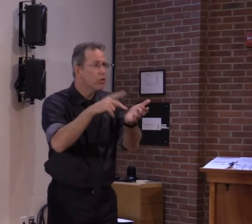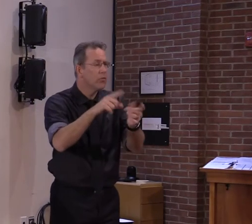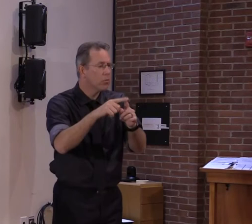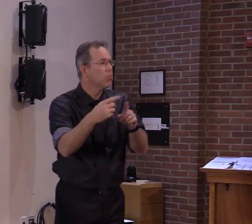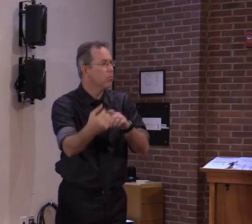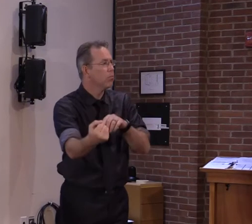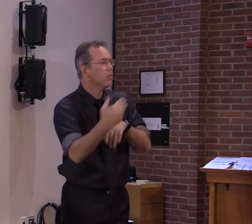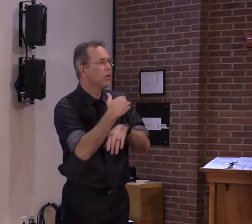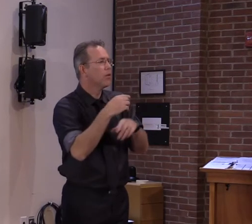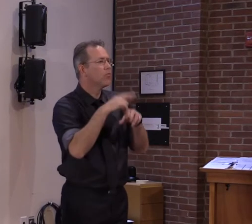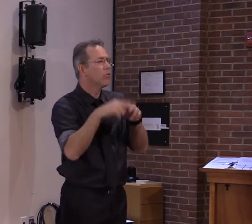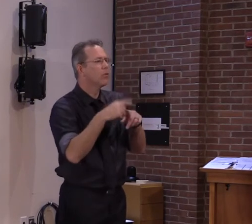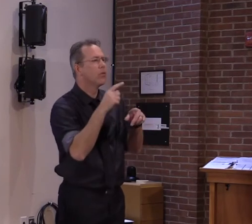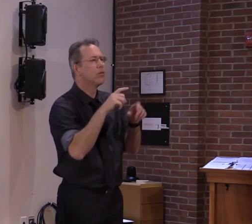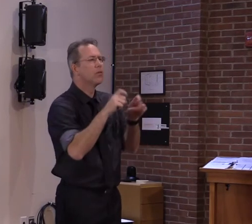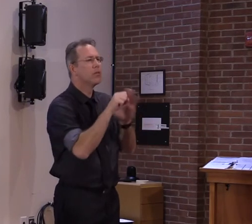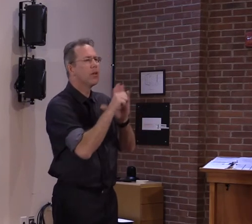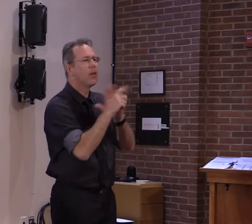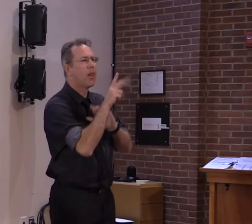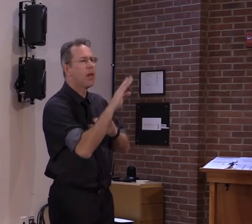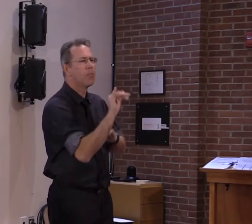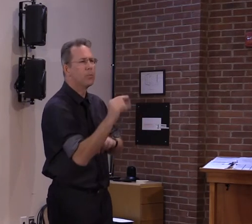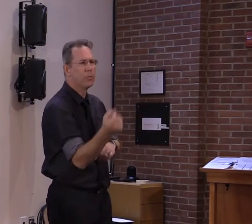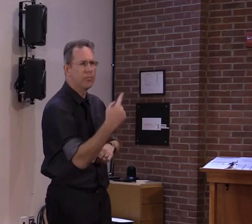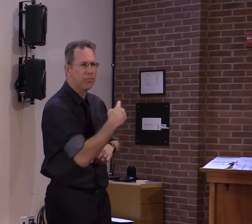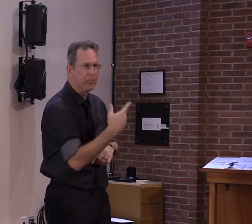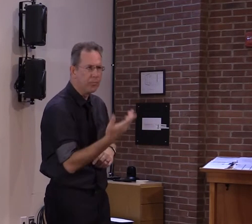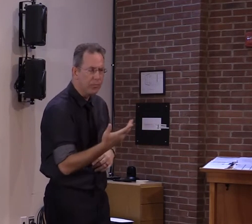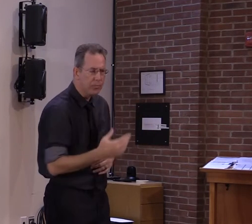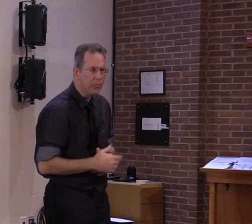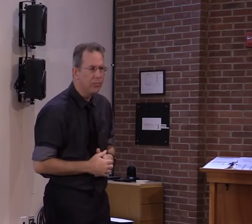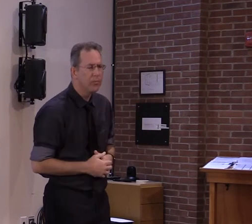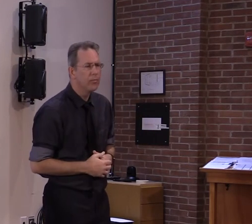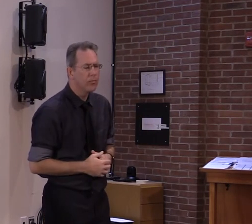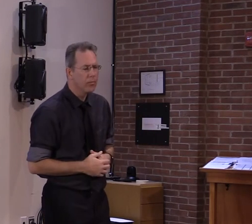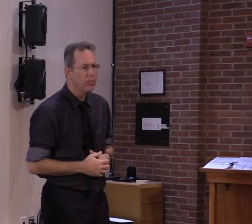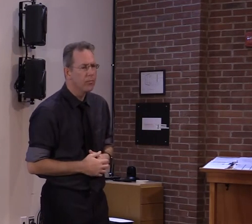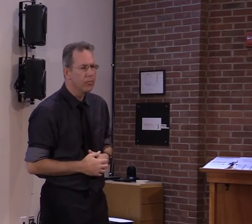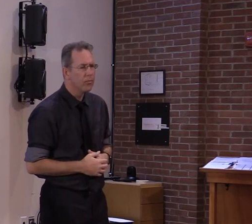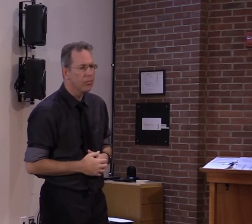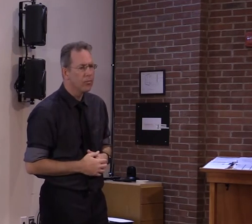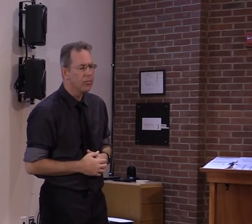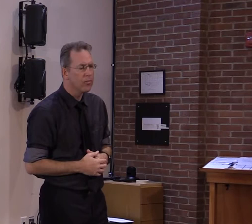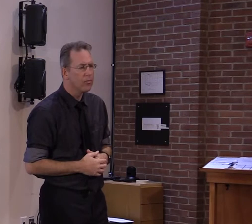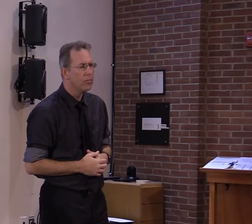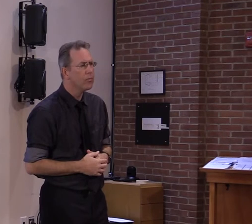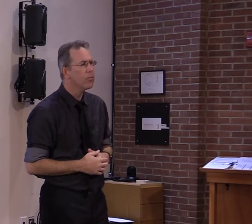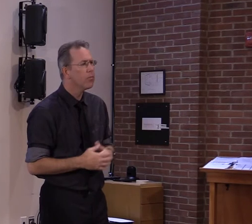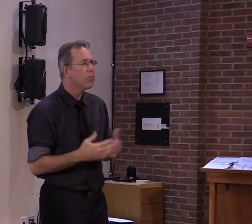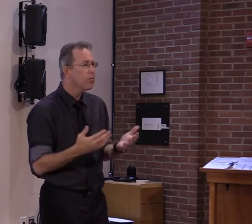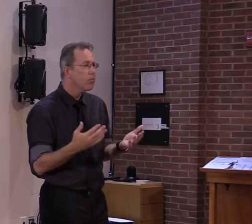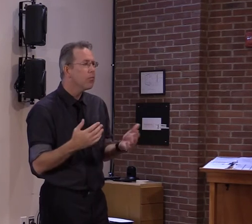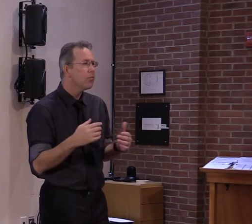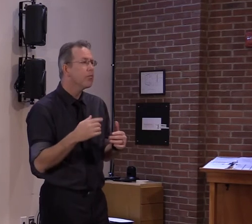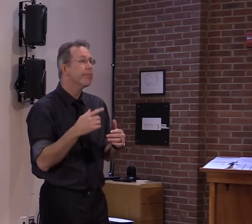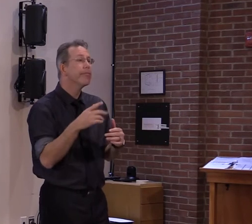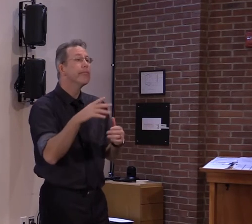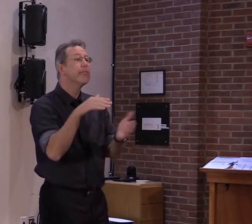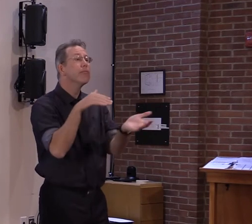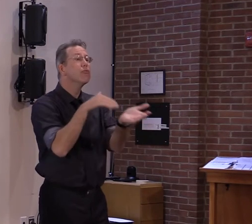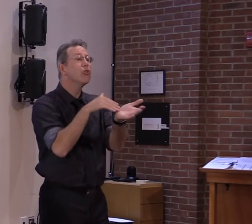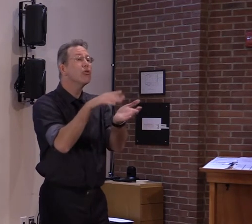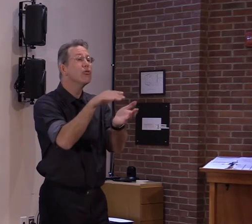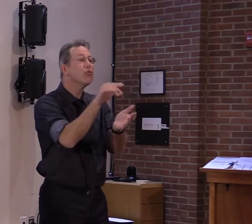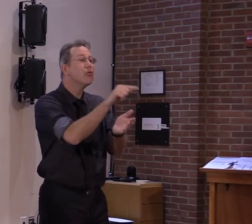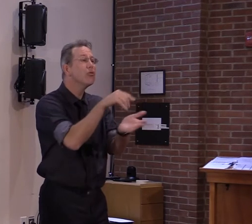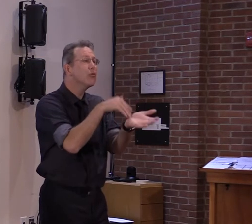in the other, what happens in some of those labs is they send those labs out, they send